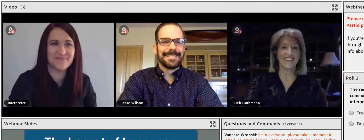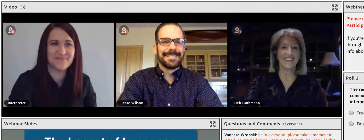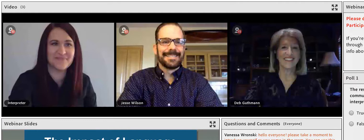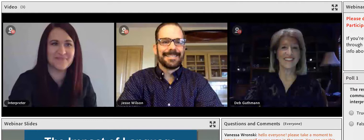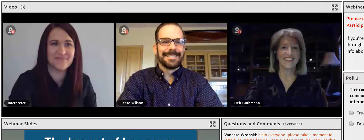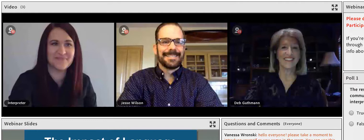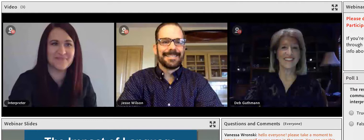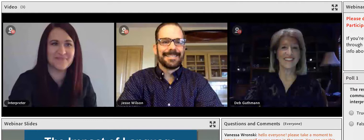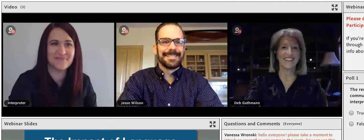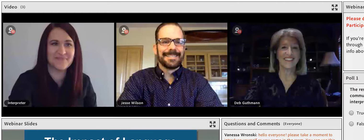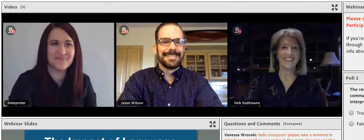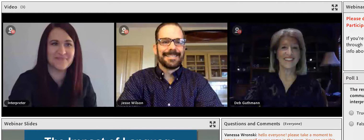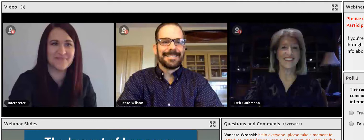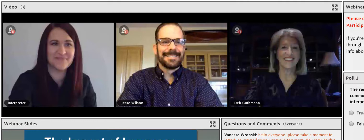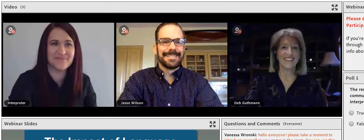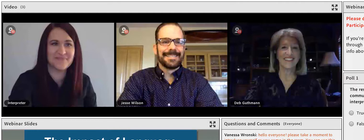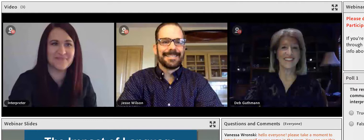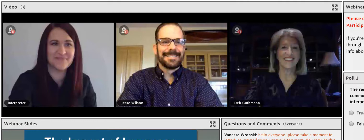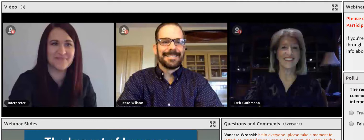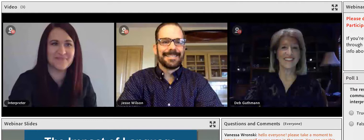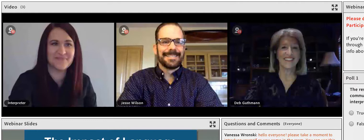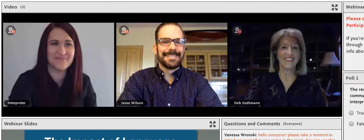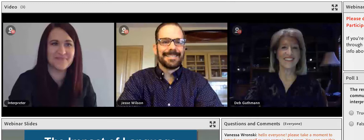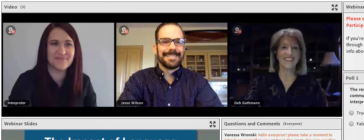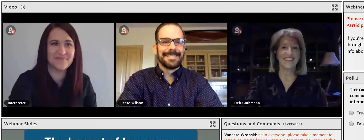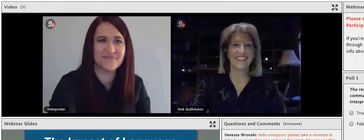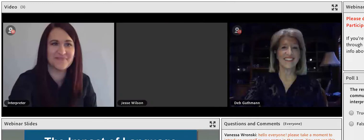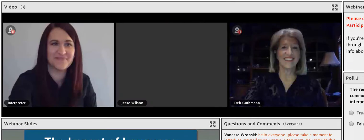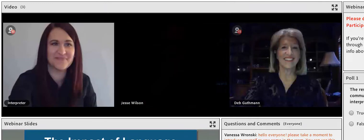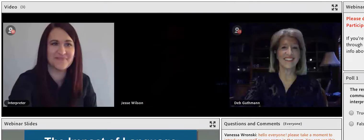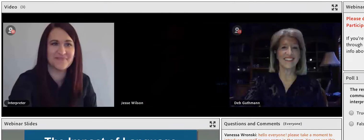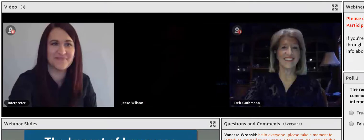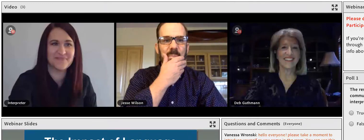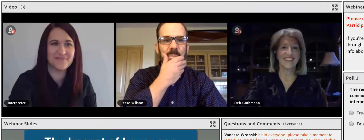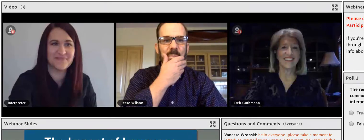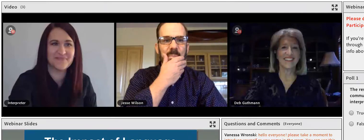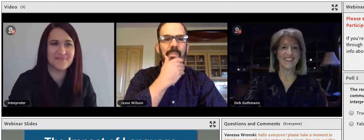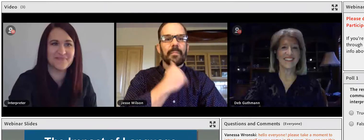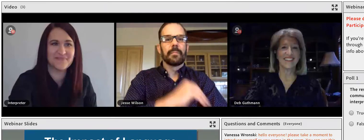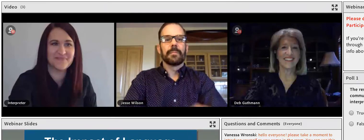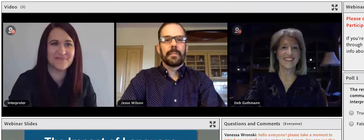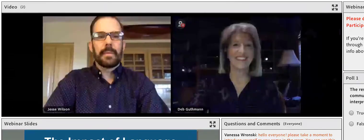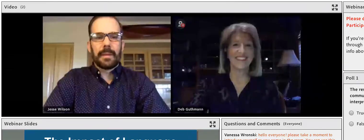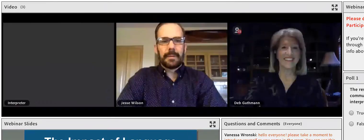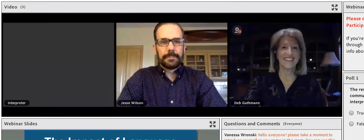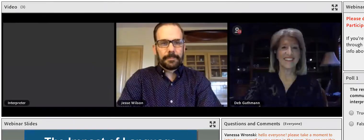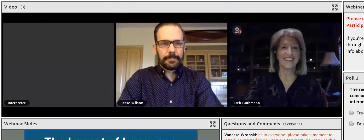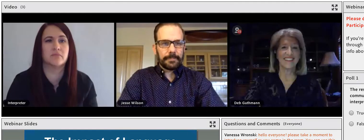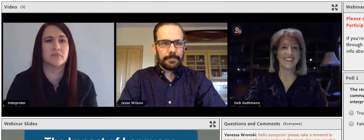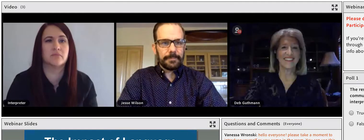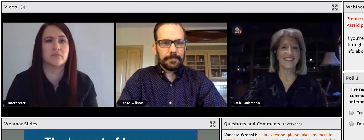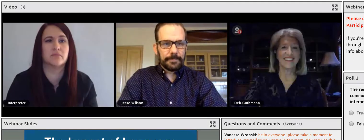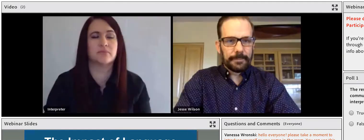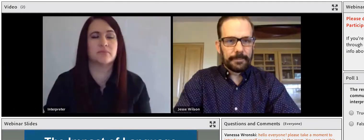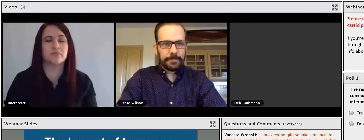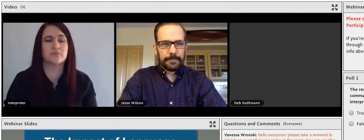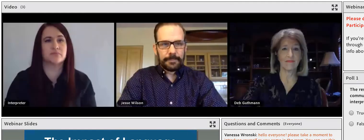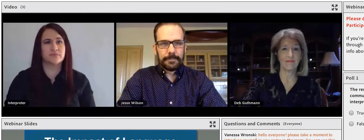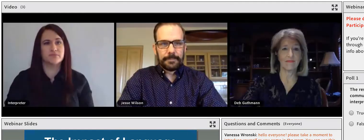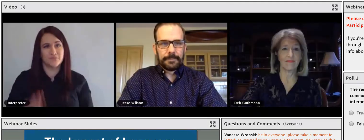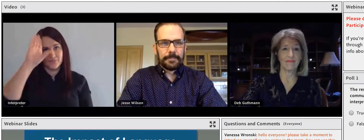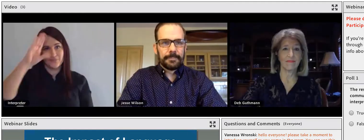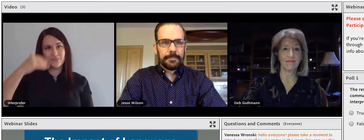Good afternoon, everyone. My name is Michelle Niehaus, and I am the Program Administrator for Deaf and Hard of